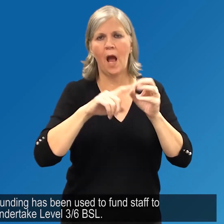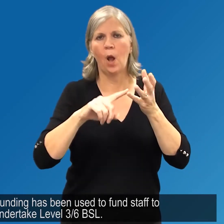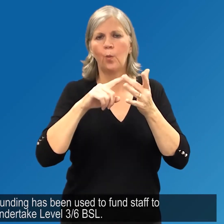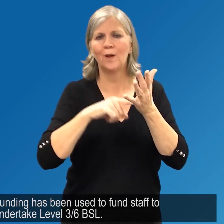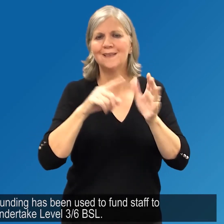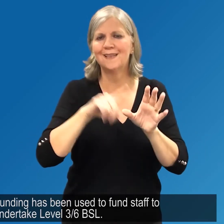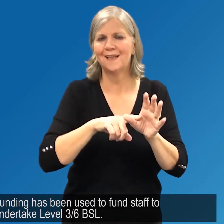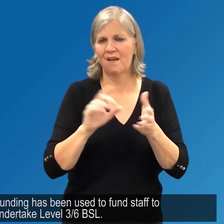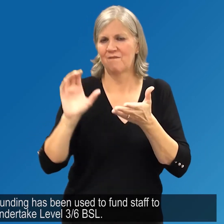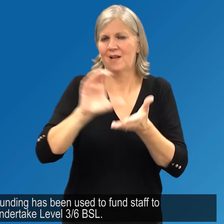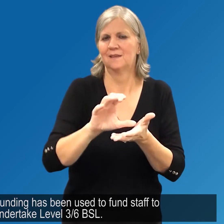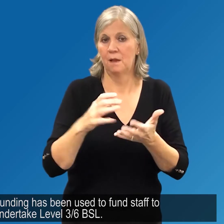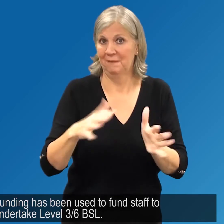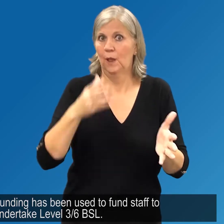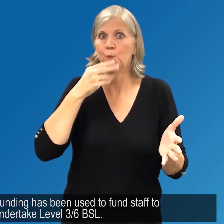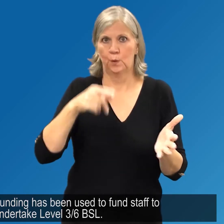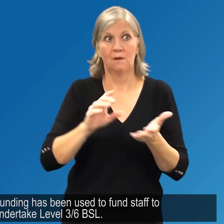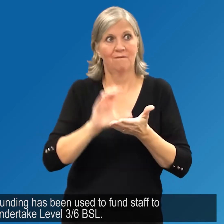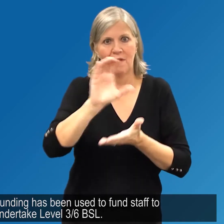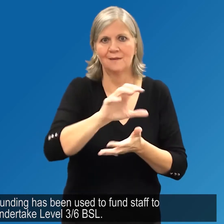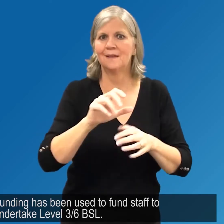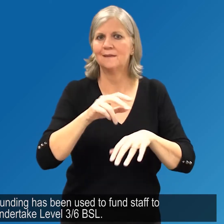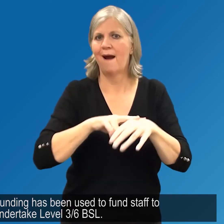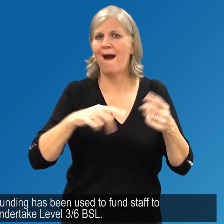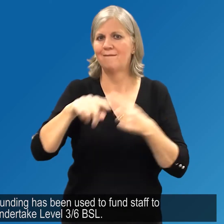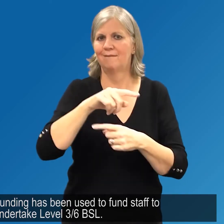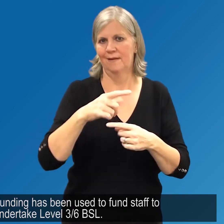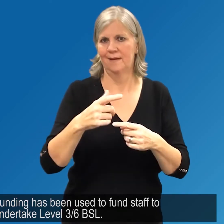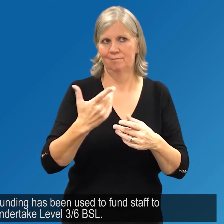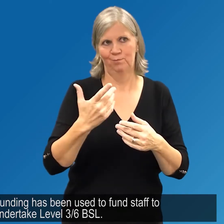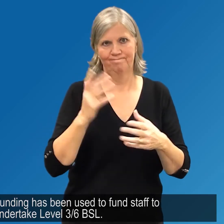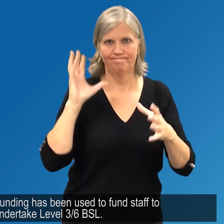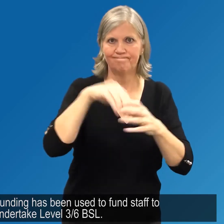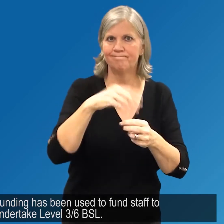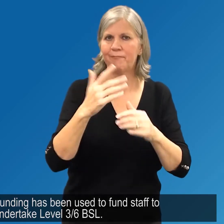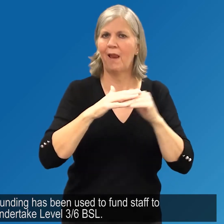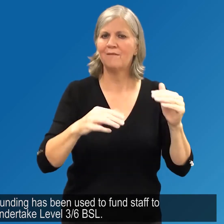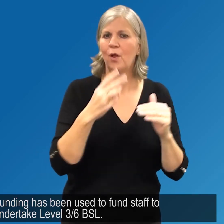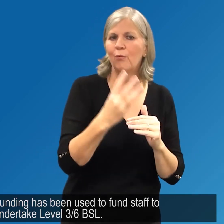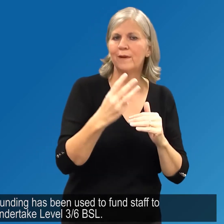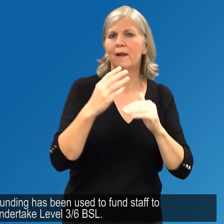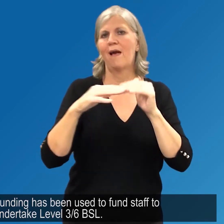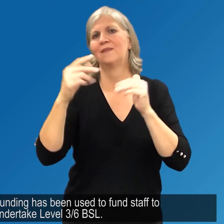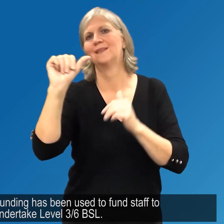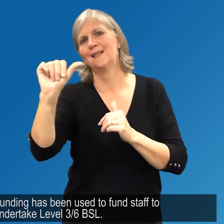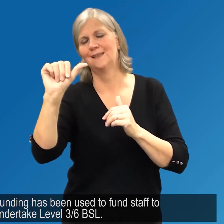Pupil equity funding has been used to fund staff and undertake Level 3/6 BSL.